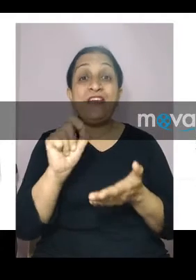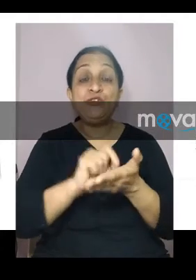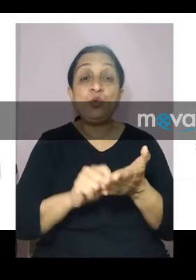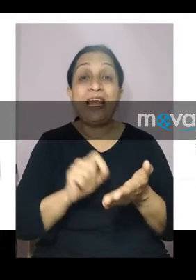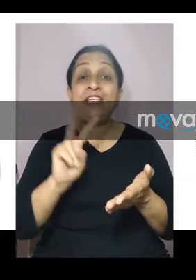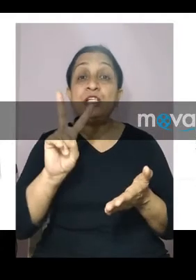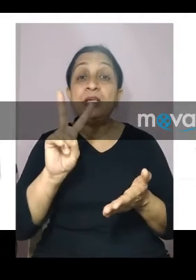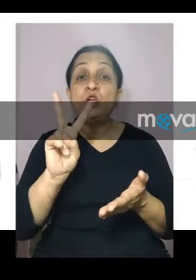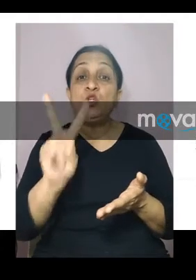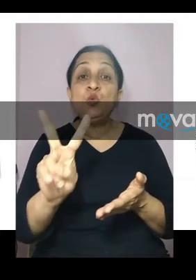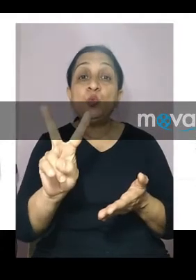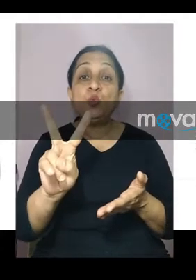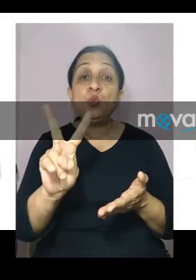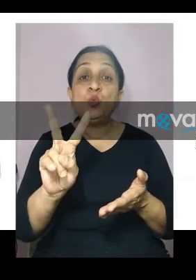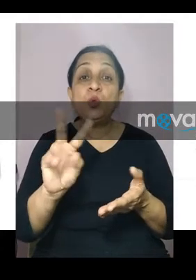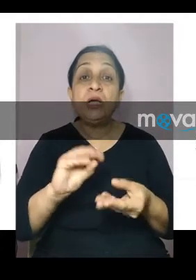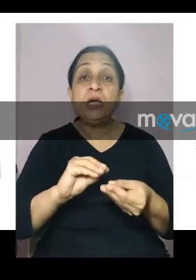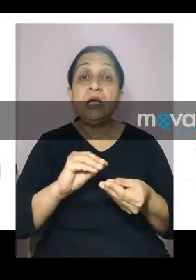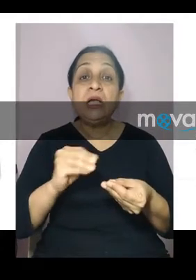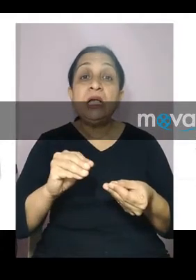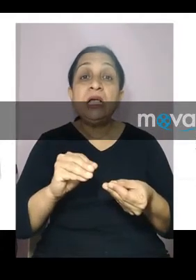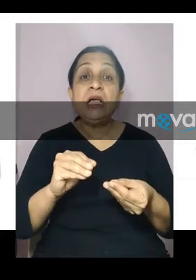you have to write 2.